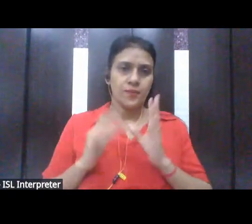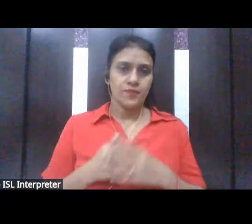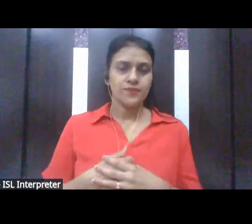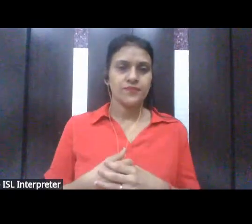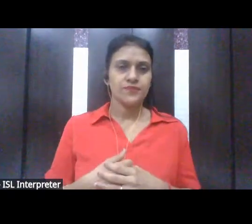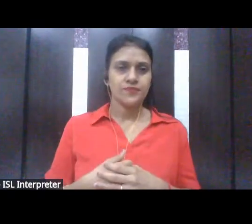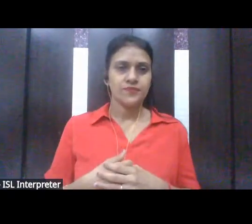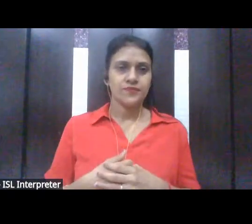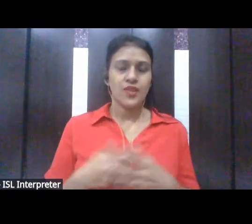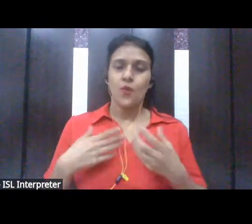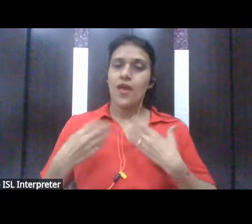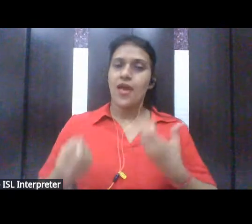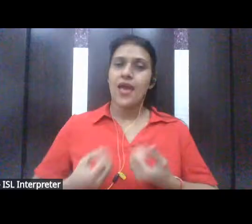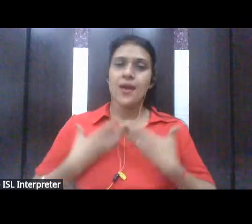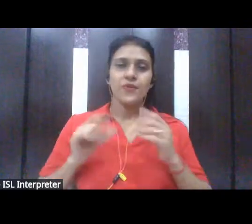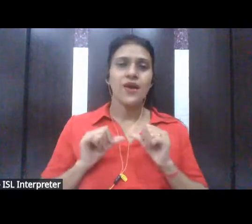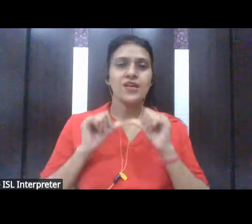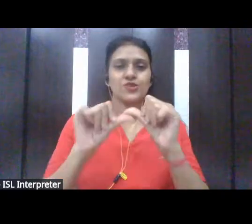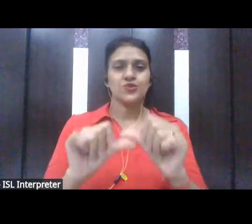up.